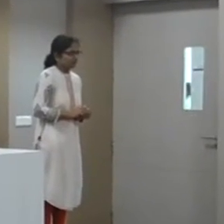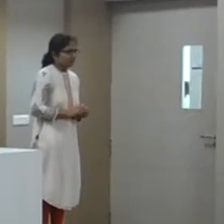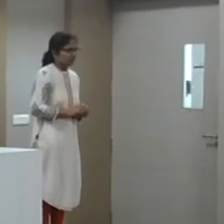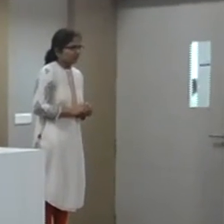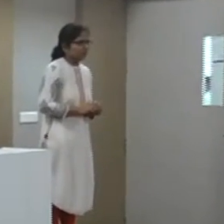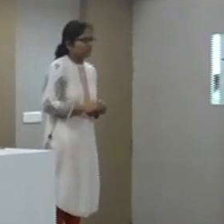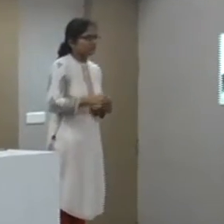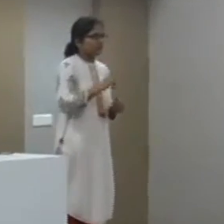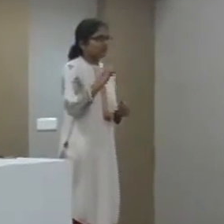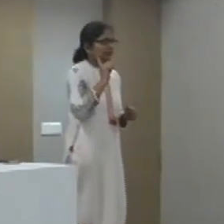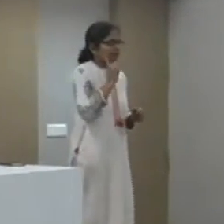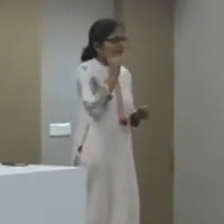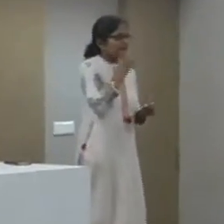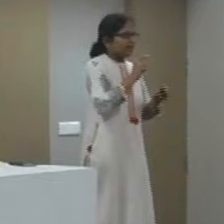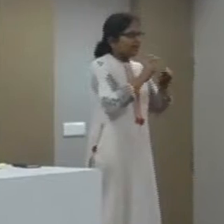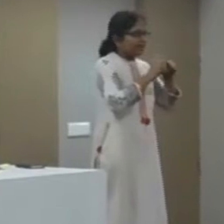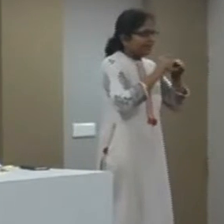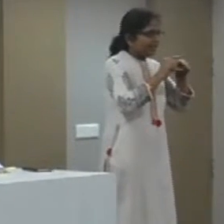The Election Commission of India